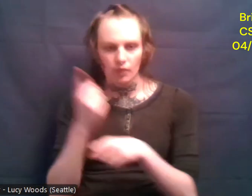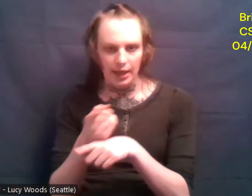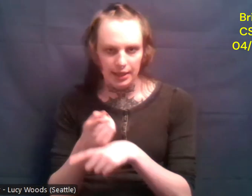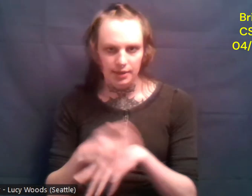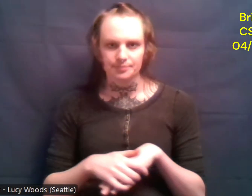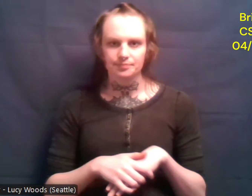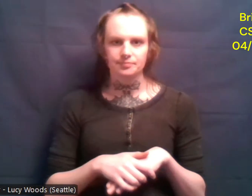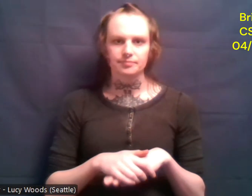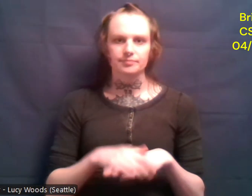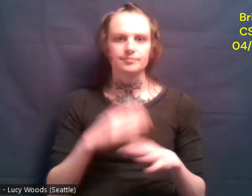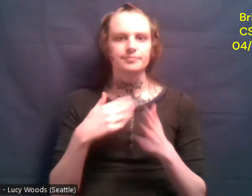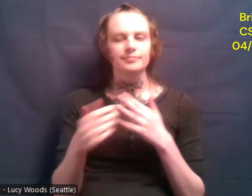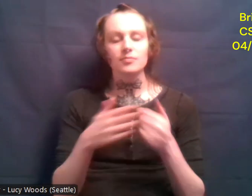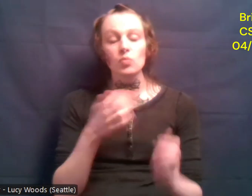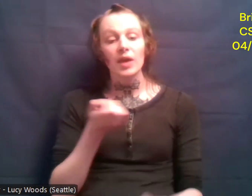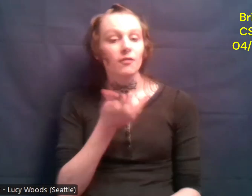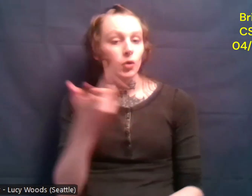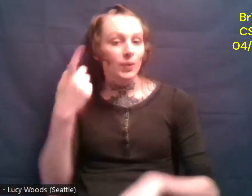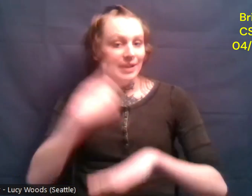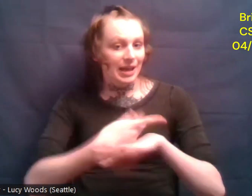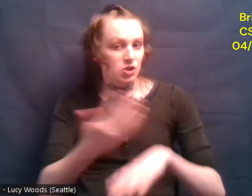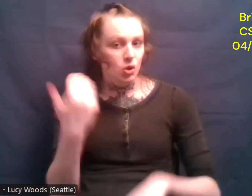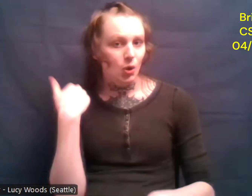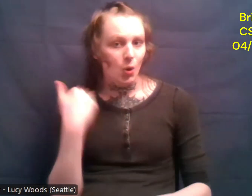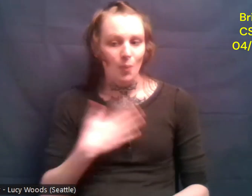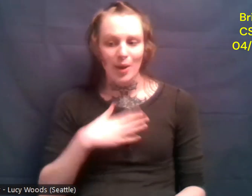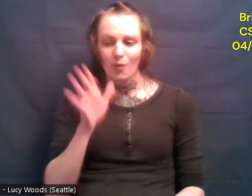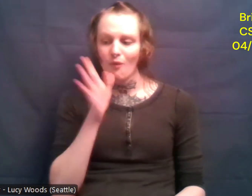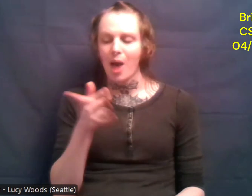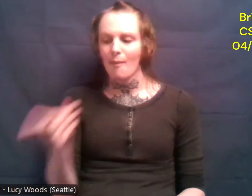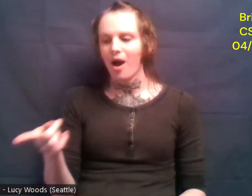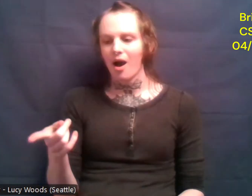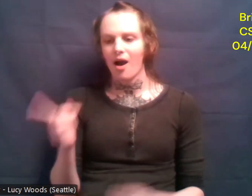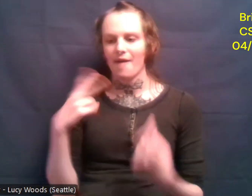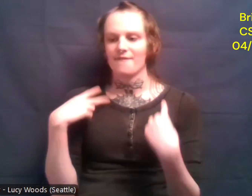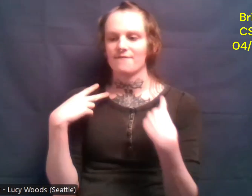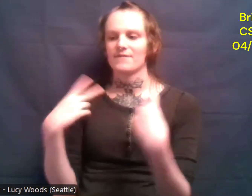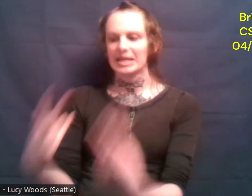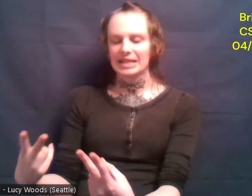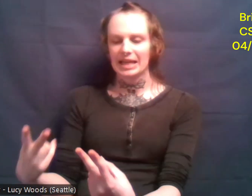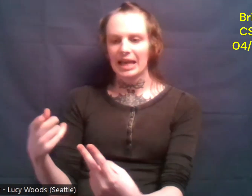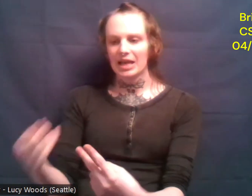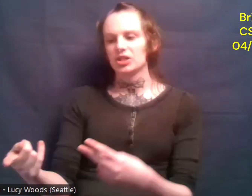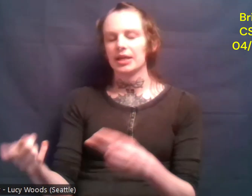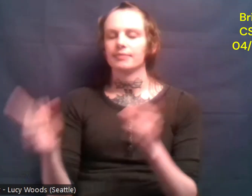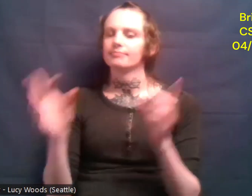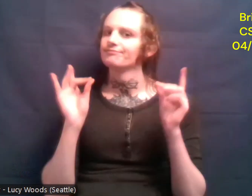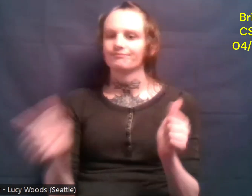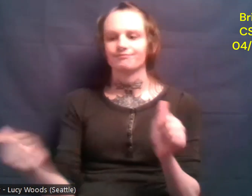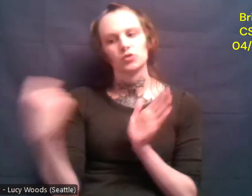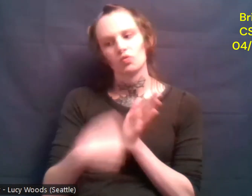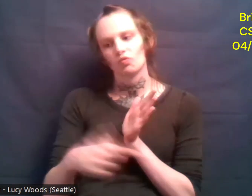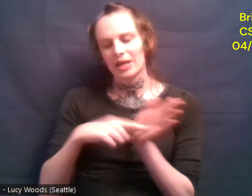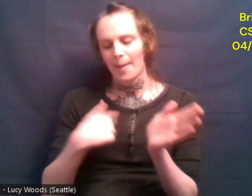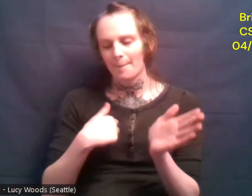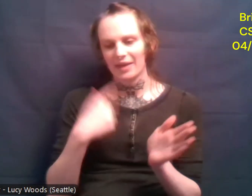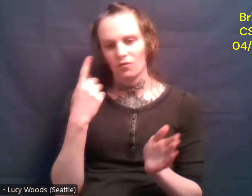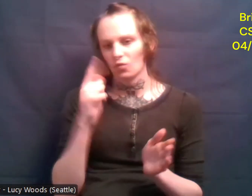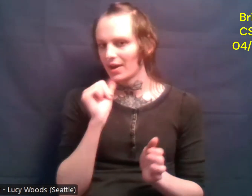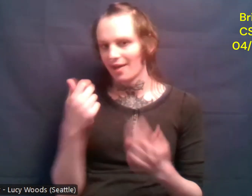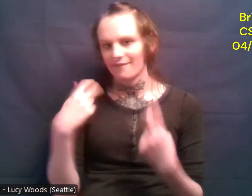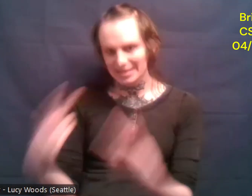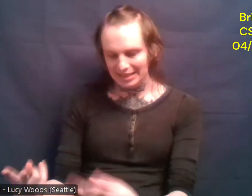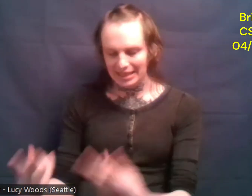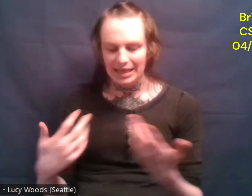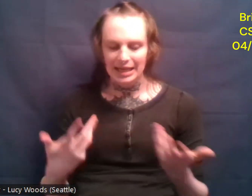grandma like a few days ago, and immediately she gave me crap for not seeing her, and she just had surgery. So she